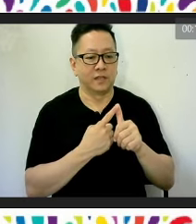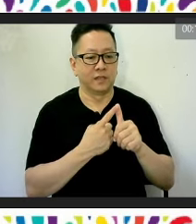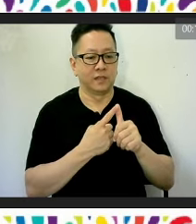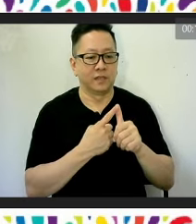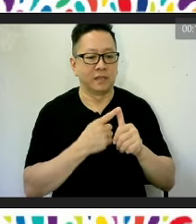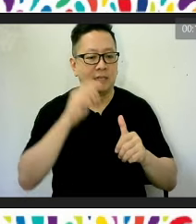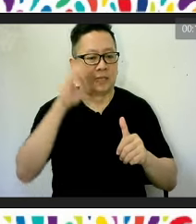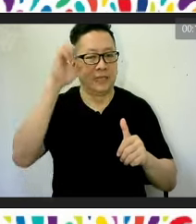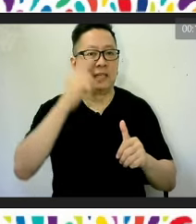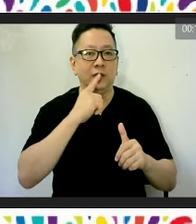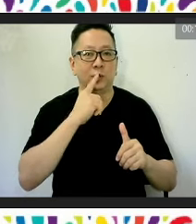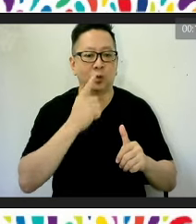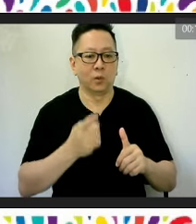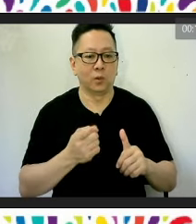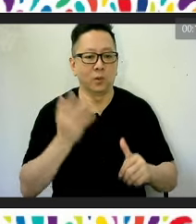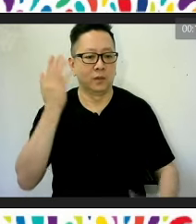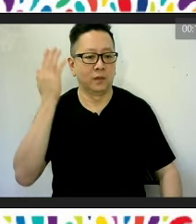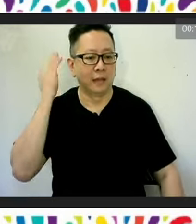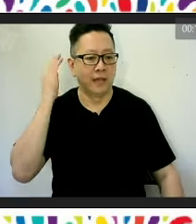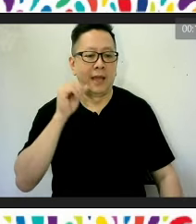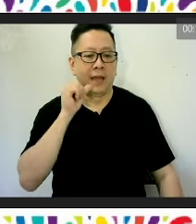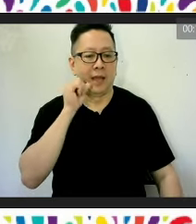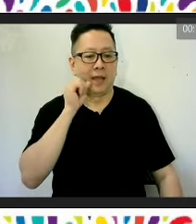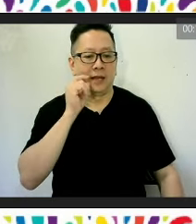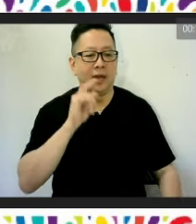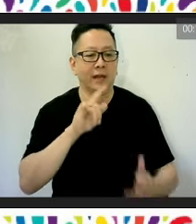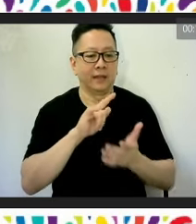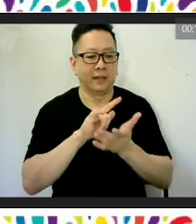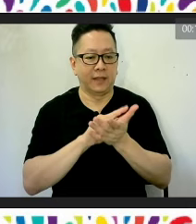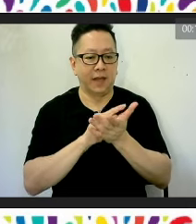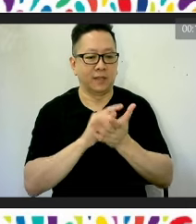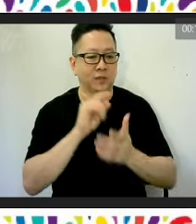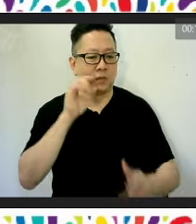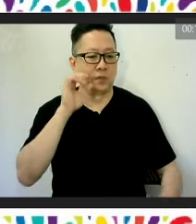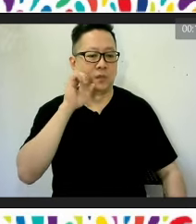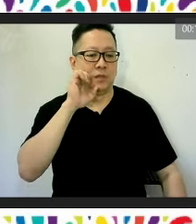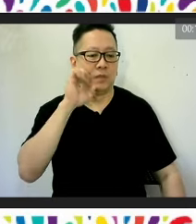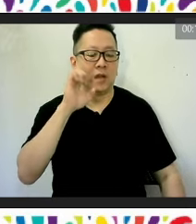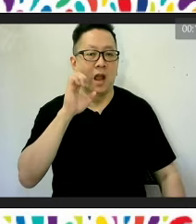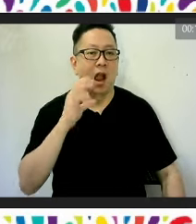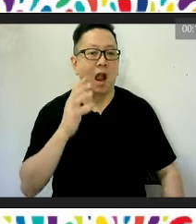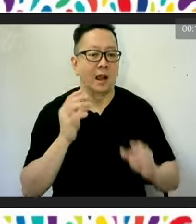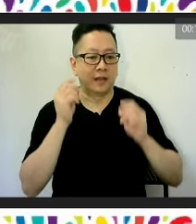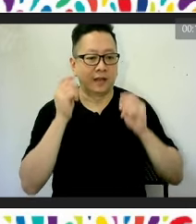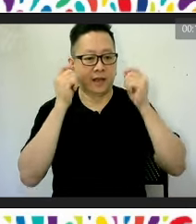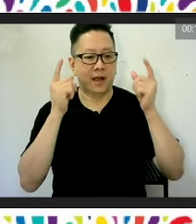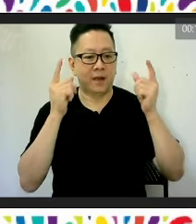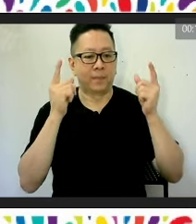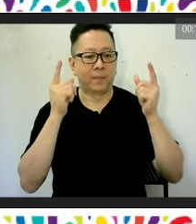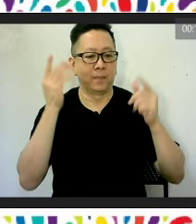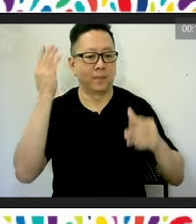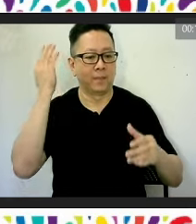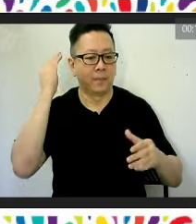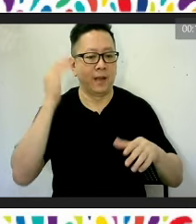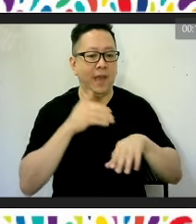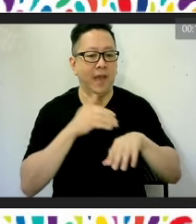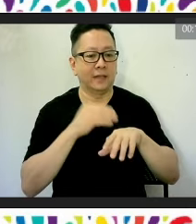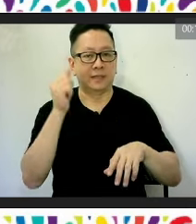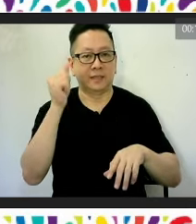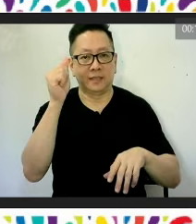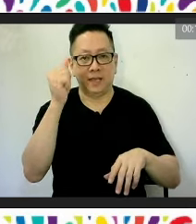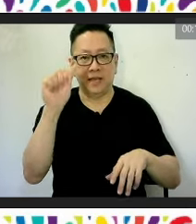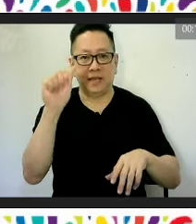First, he told Anna that she get up